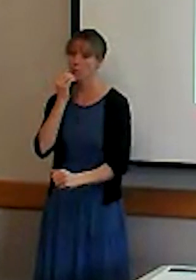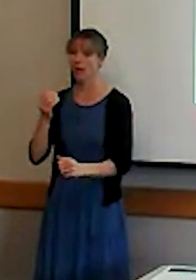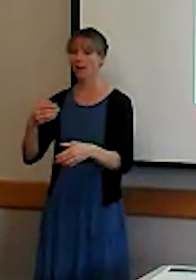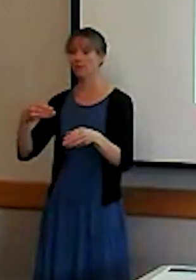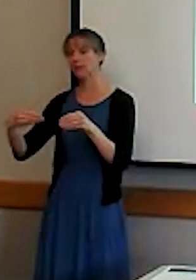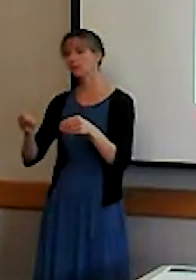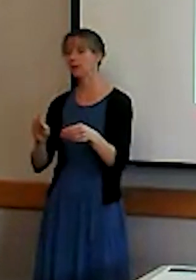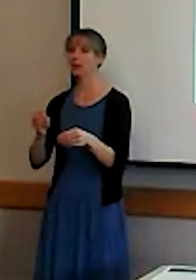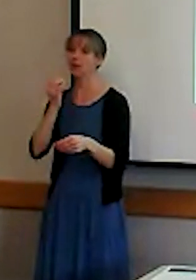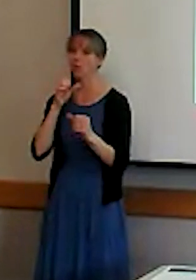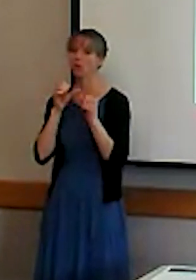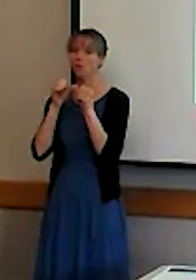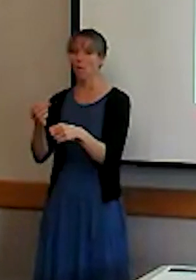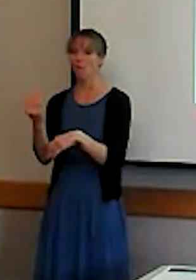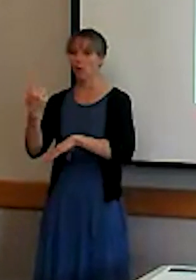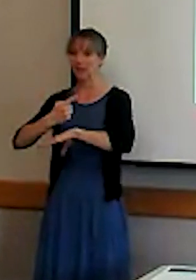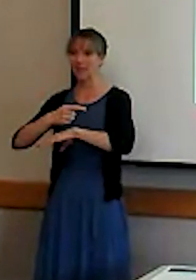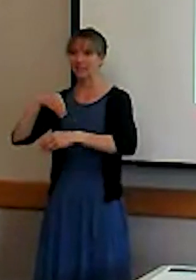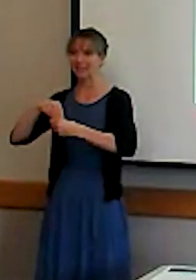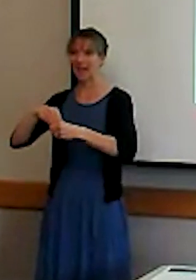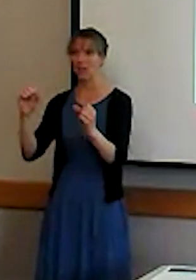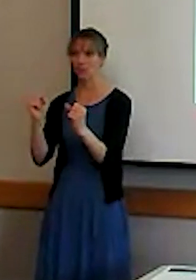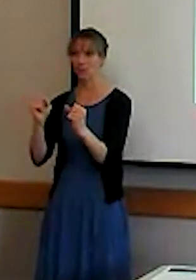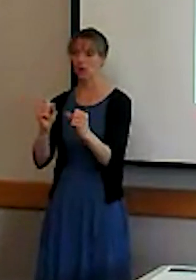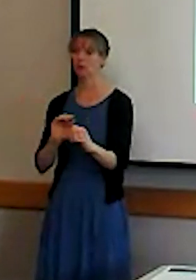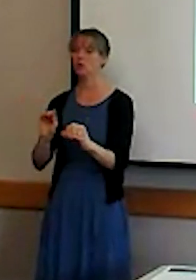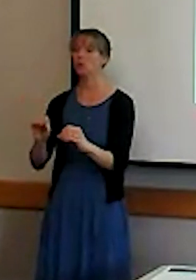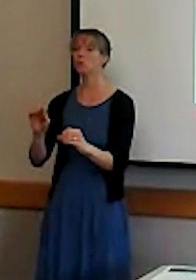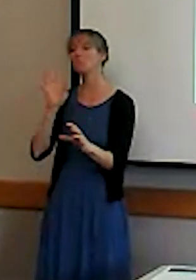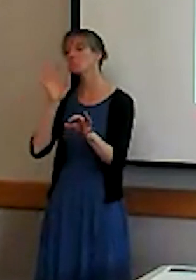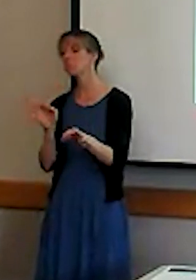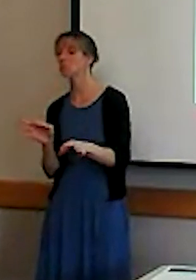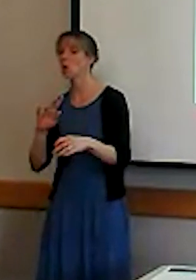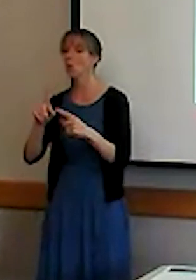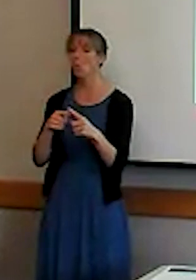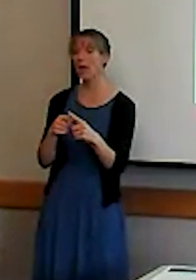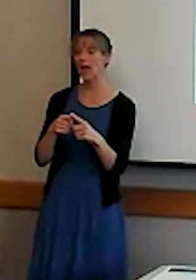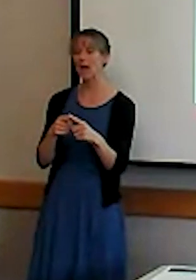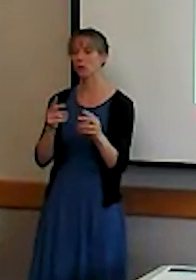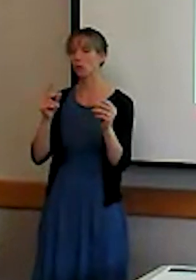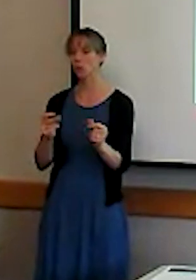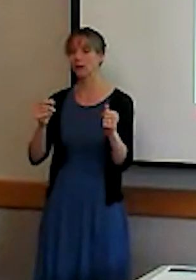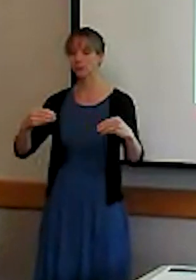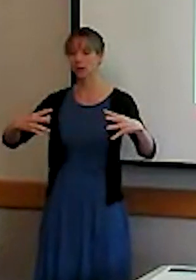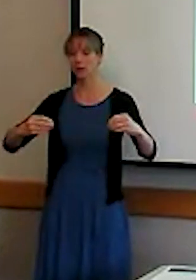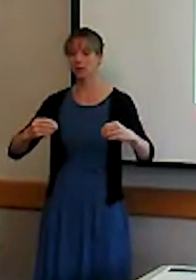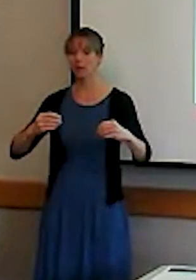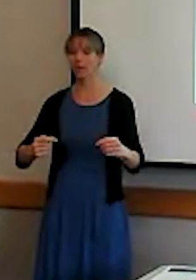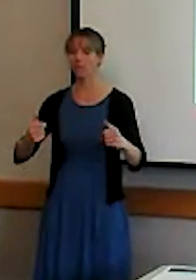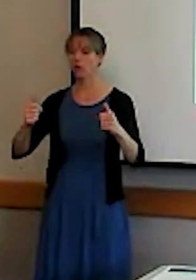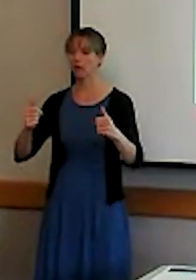flexibility. Our meals last 14 days in the fridge. So you can choose, when you're going to quickly heat up a fully